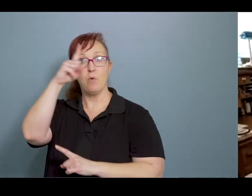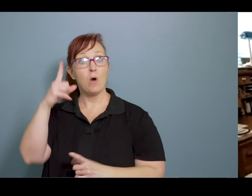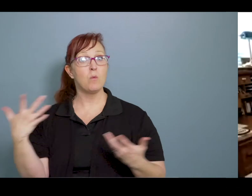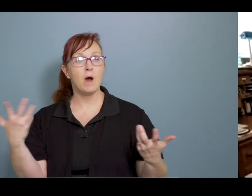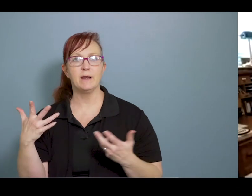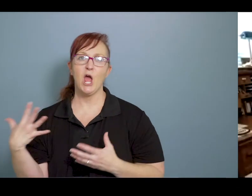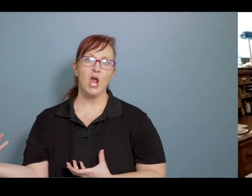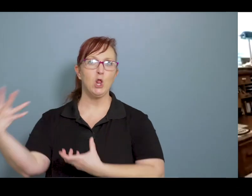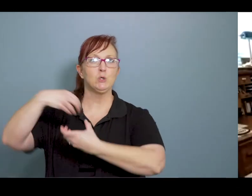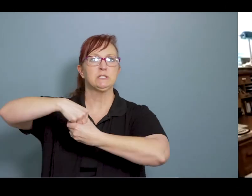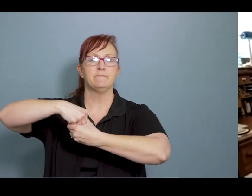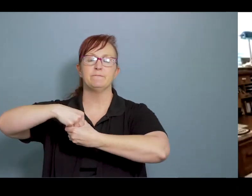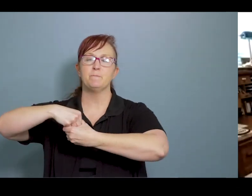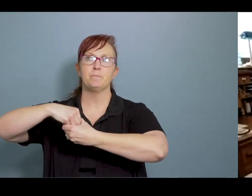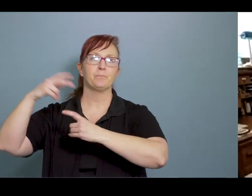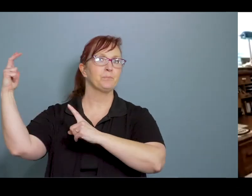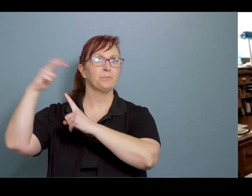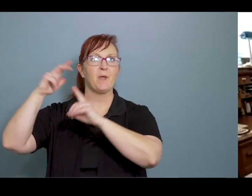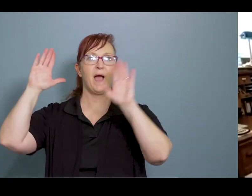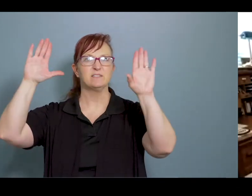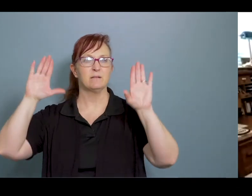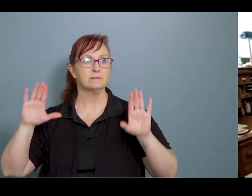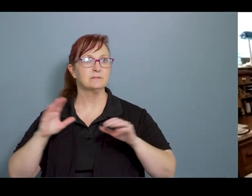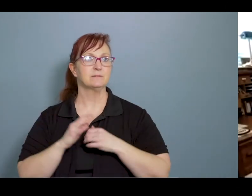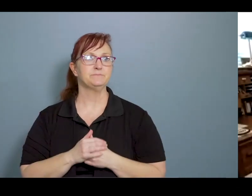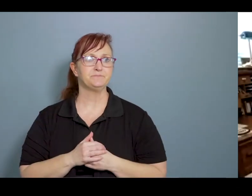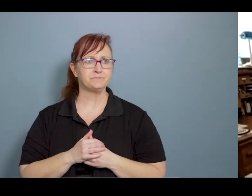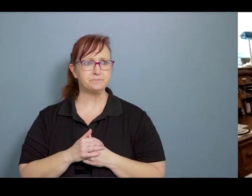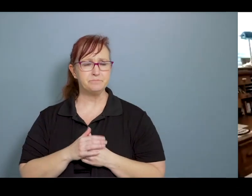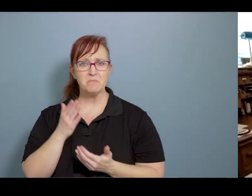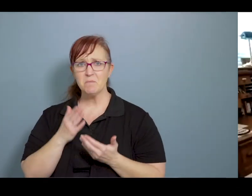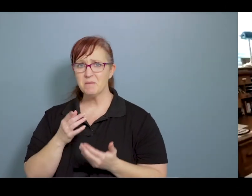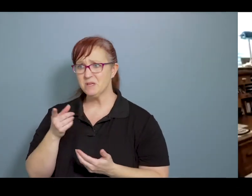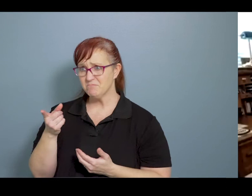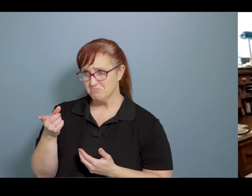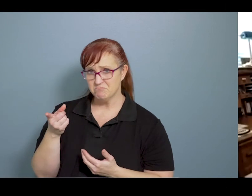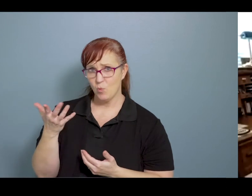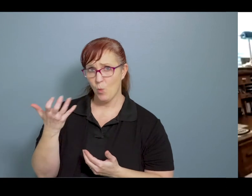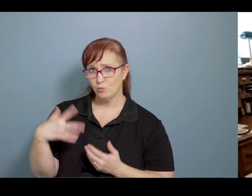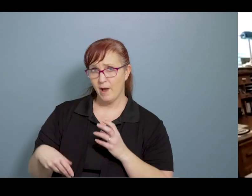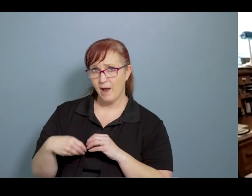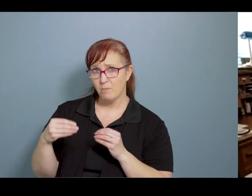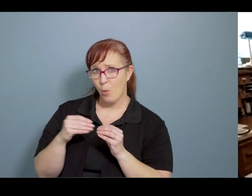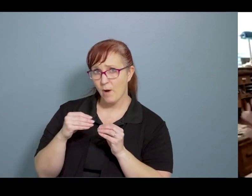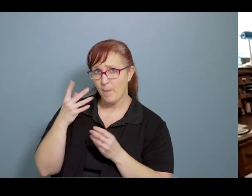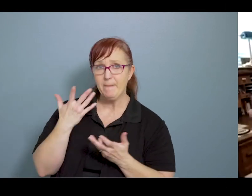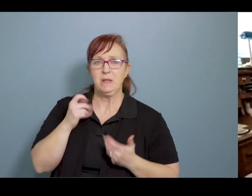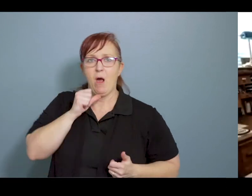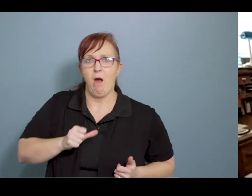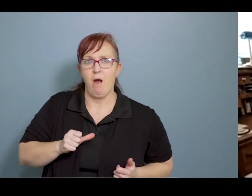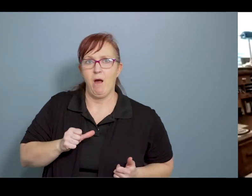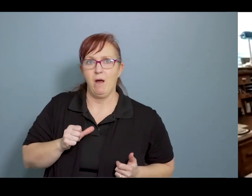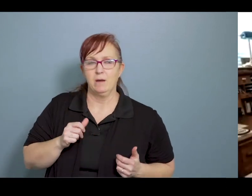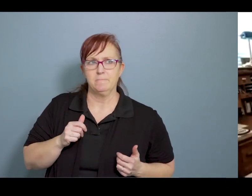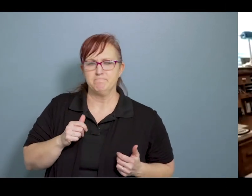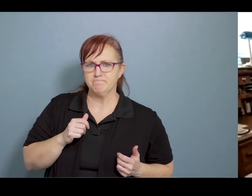forward. Ryan, you might want to put some, you've had a couple other meetings since then with, I think, Max and a couple other, or maybe not, maybe you haven't